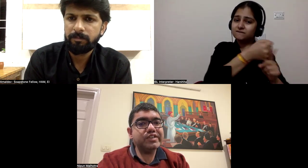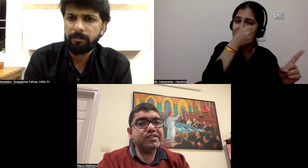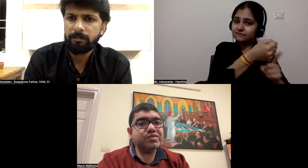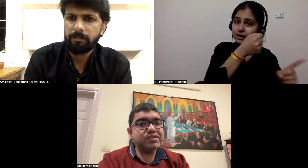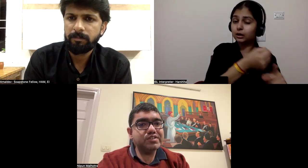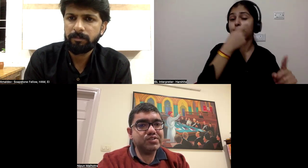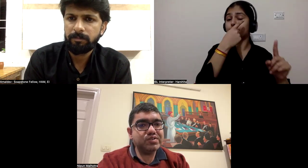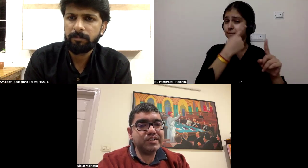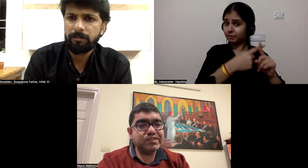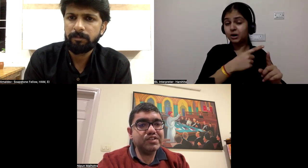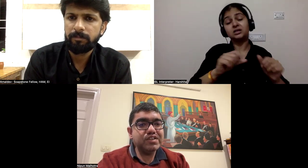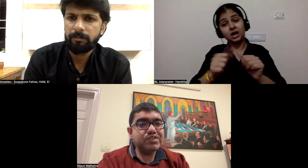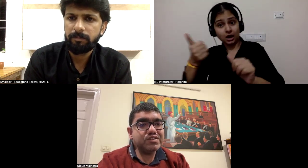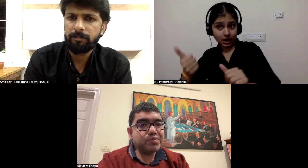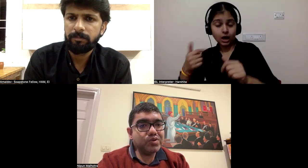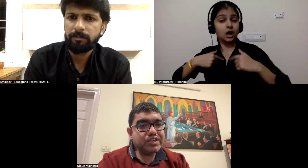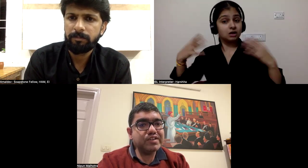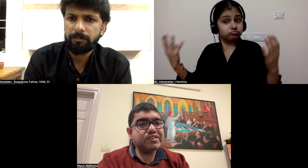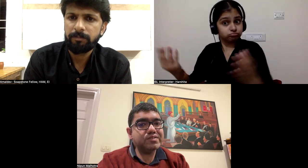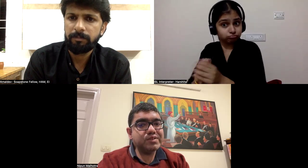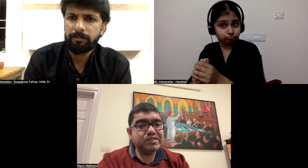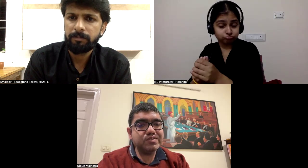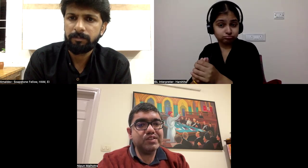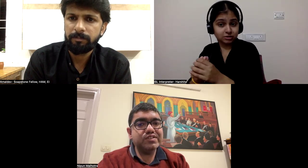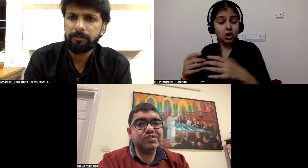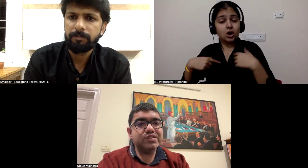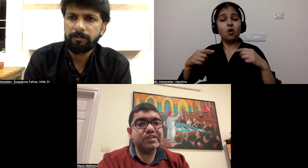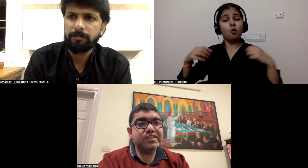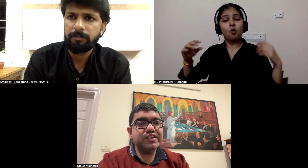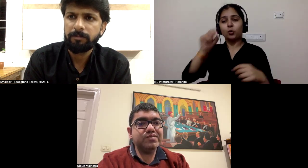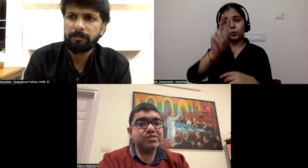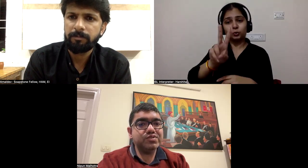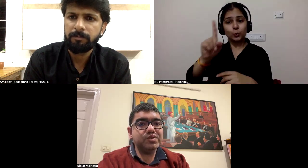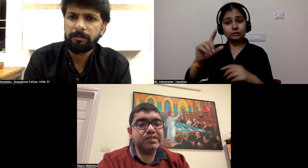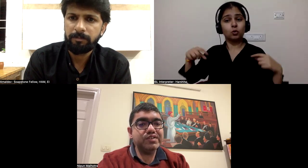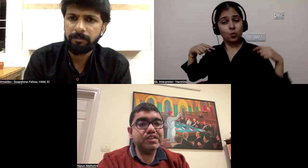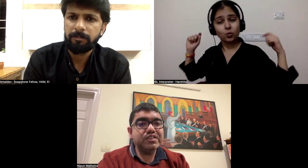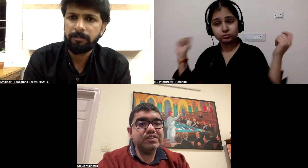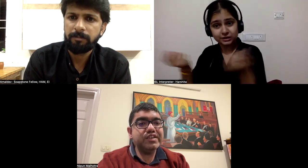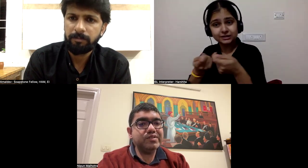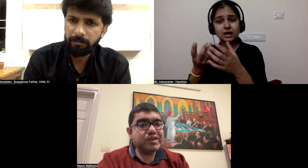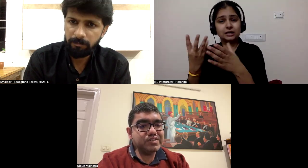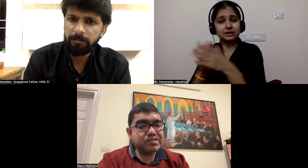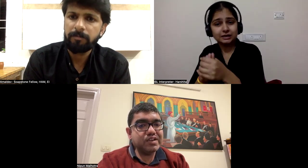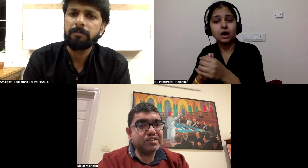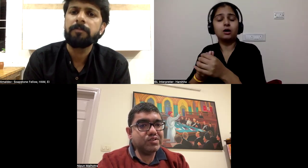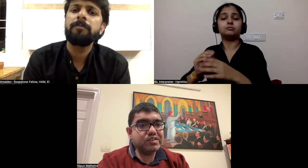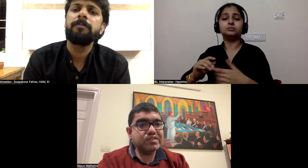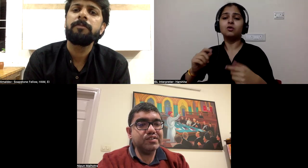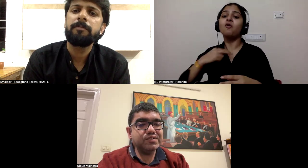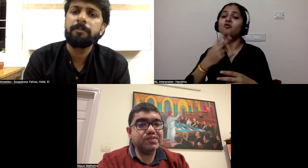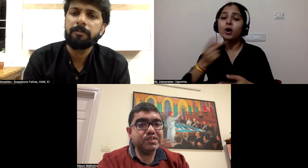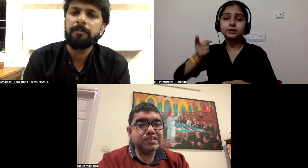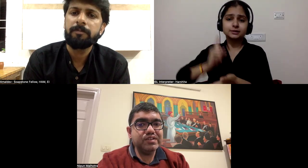a united voice and ensure that we are supporting other disabilities as well and ensuring that they get a voice too and their demands are